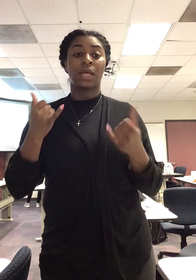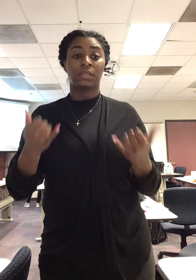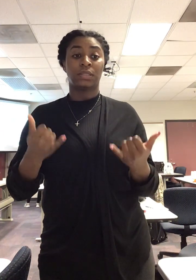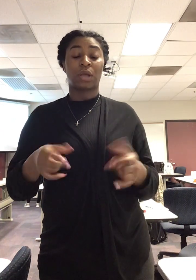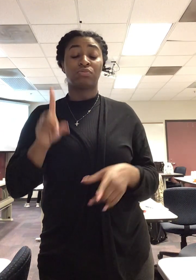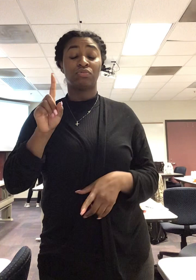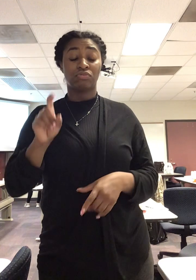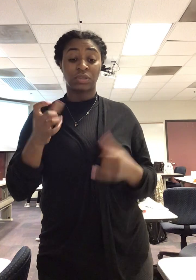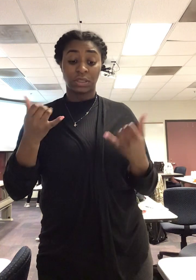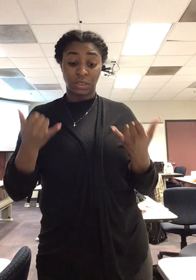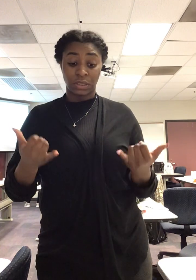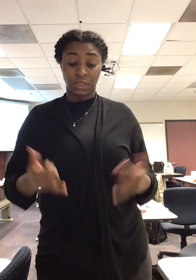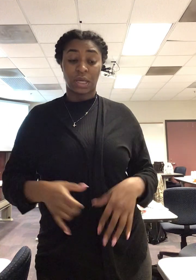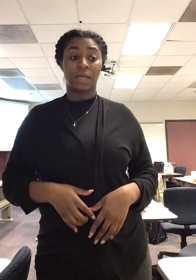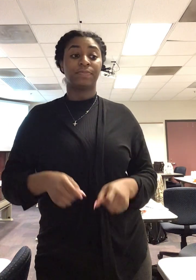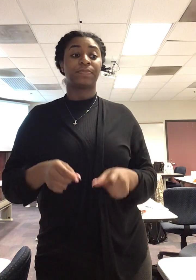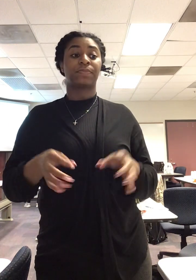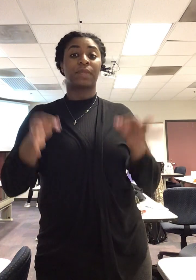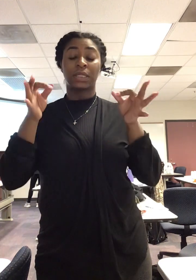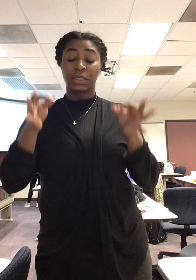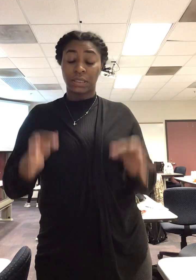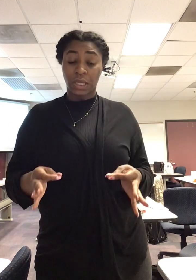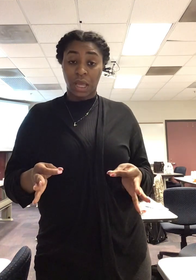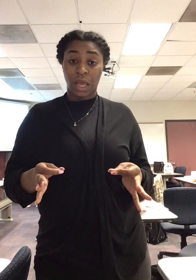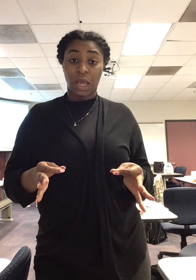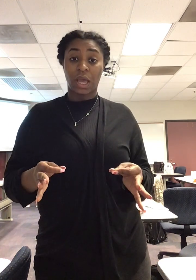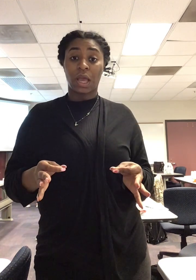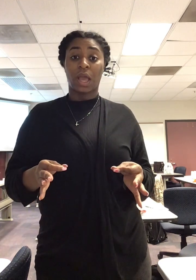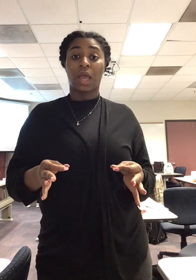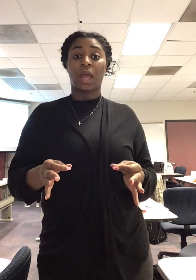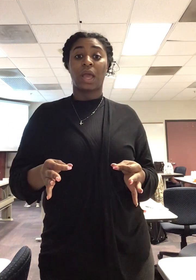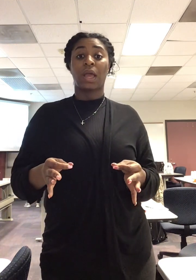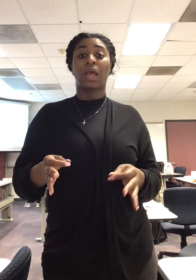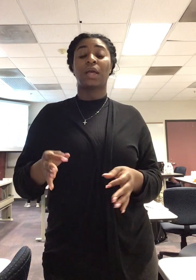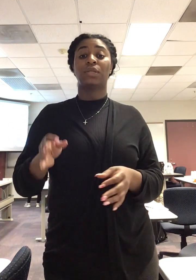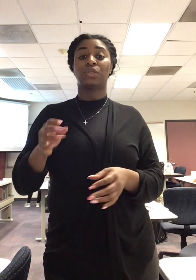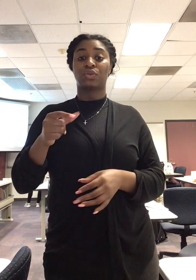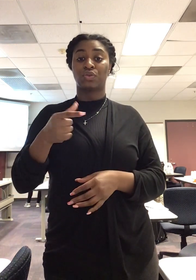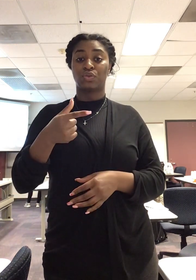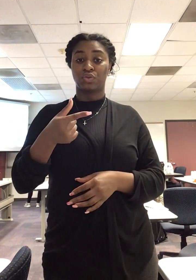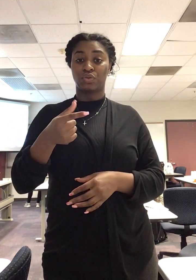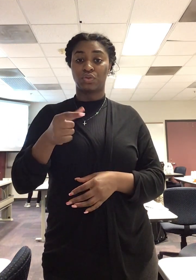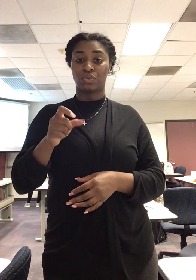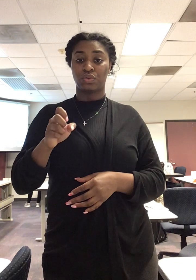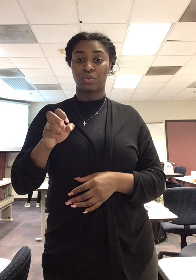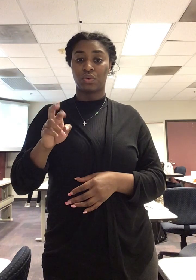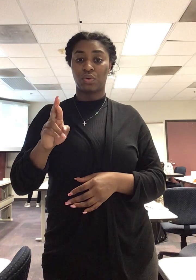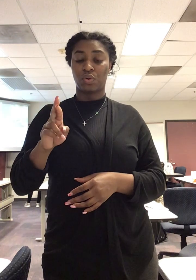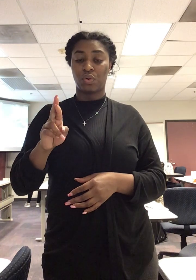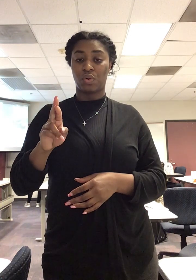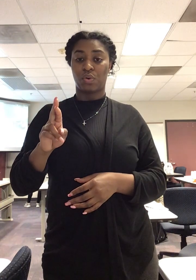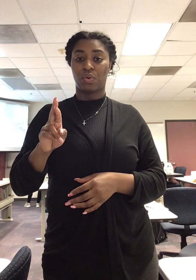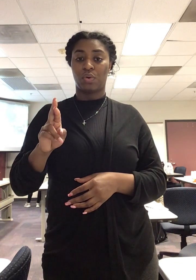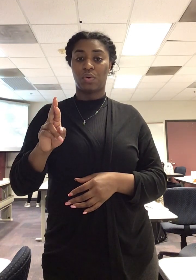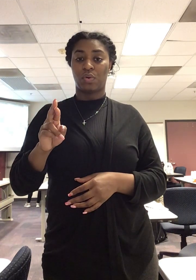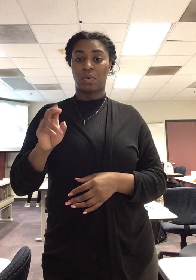was George Washington a worthy leader, or was he not a worthy leader? Okay, and you have a paper